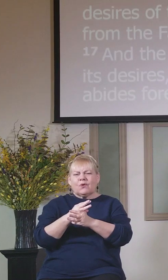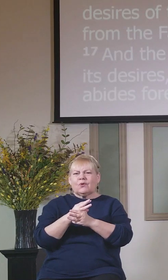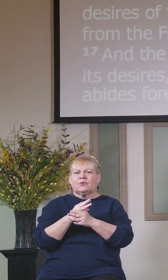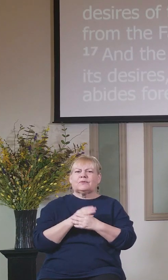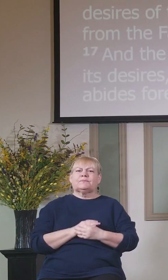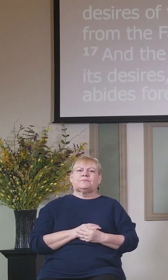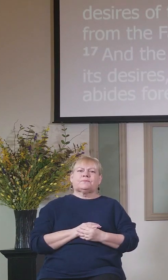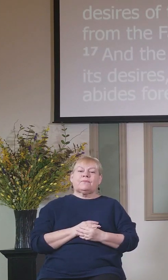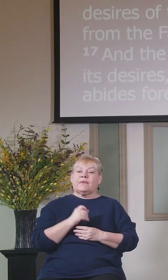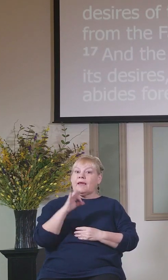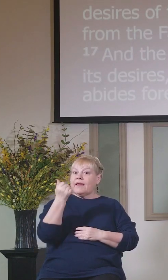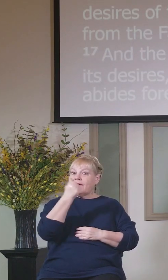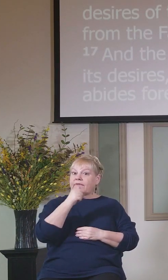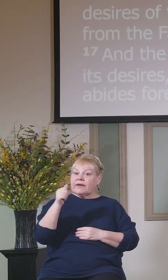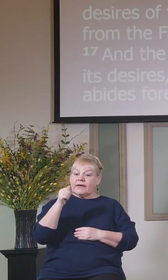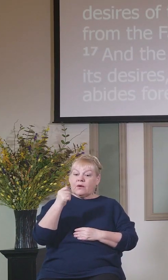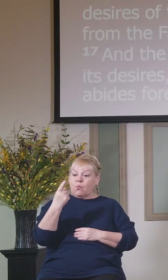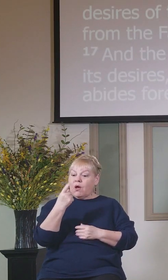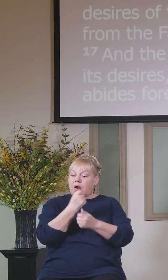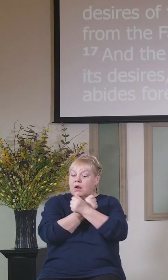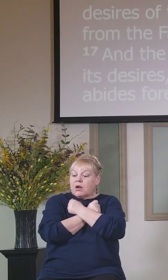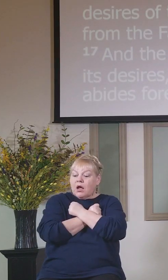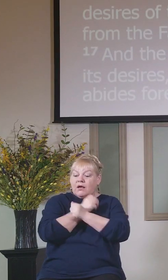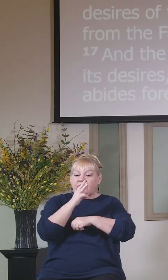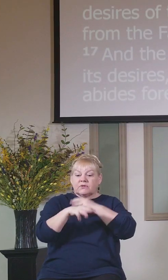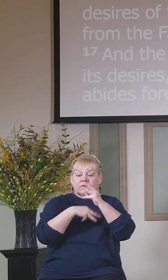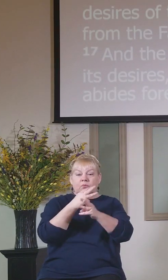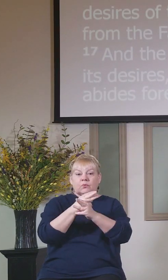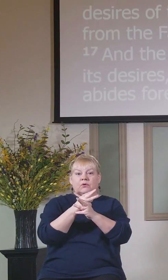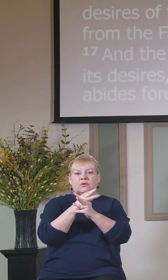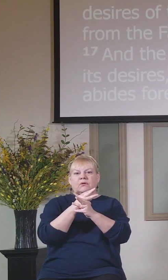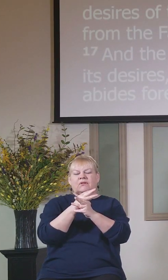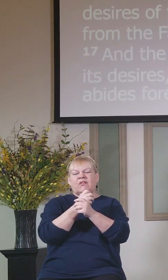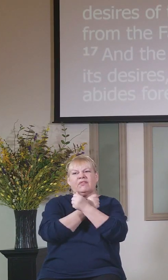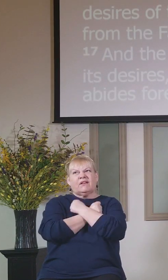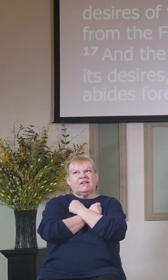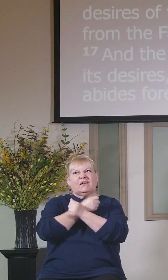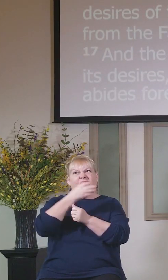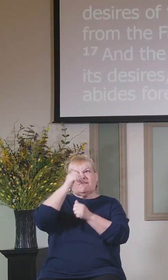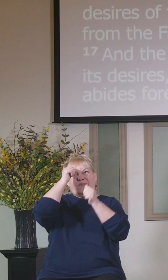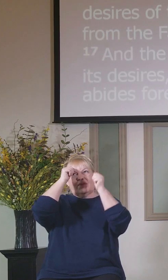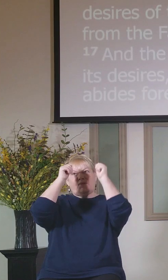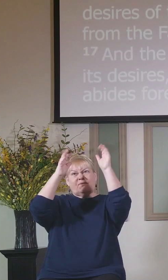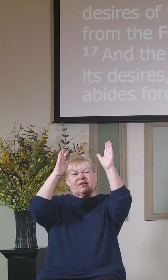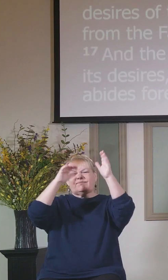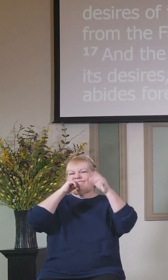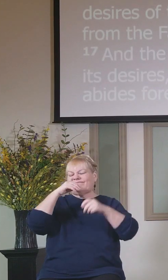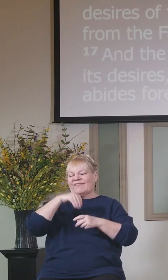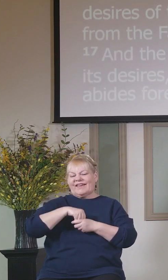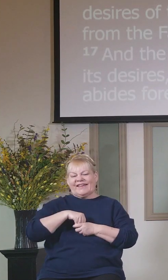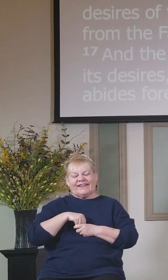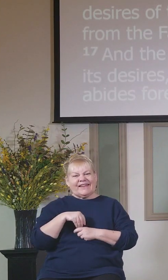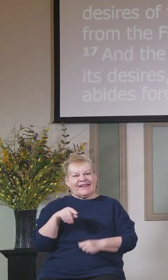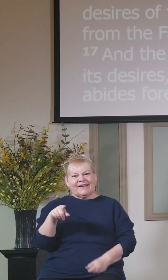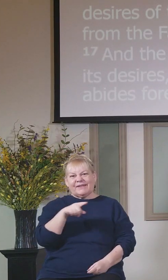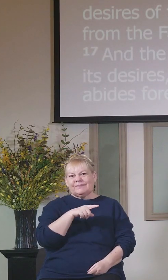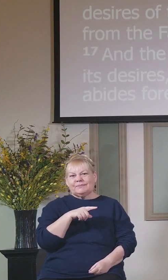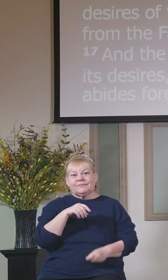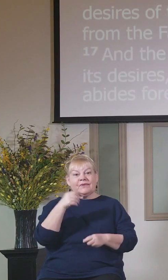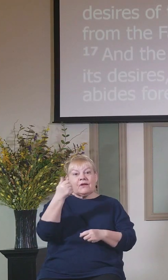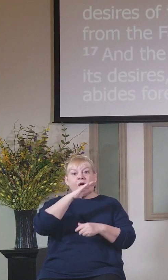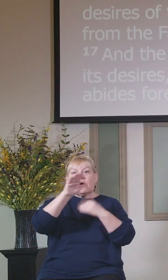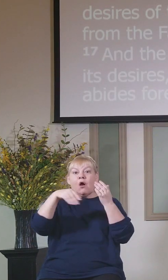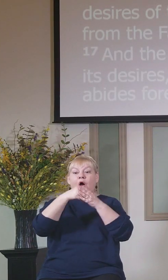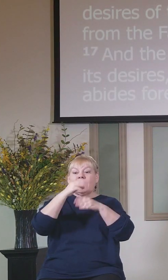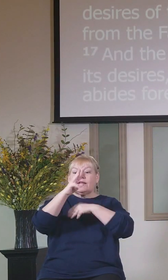world. If anyone loves the world, the love of the Father is not in him. For all that is in the world,